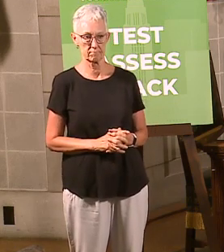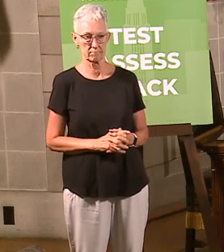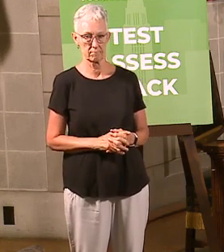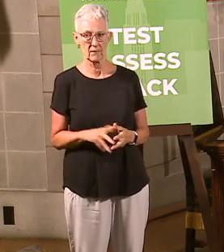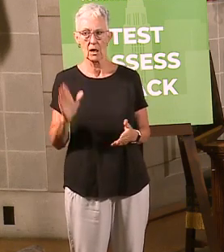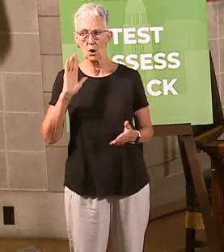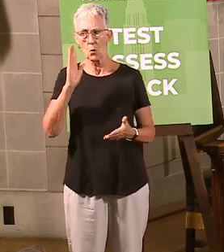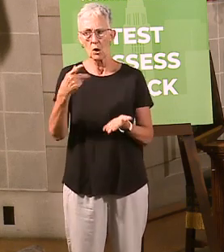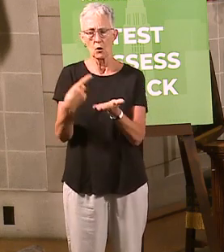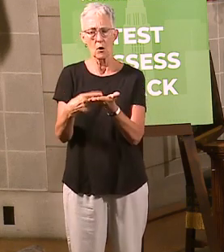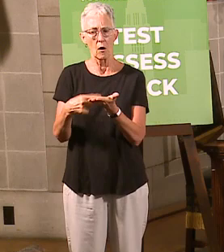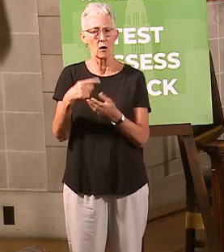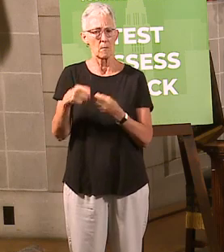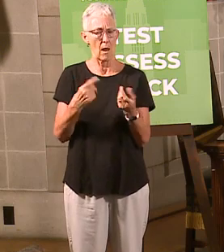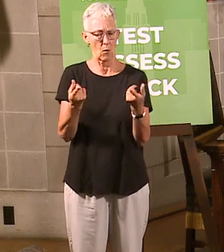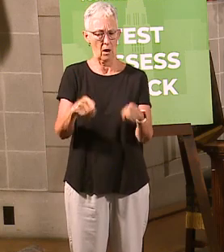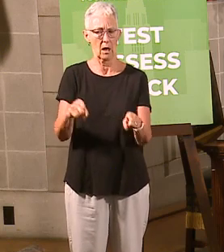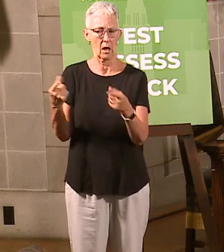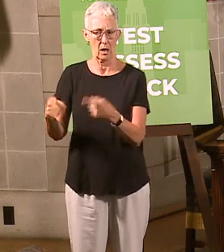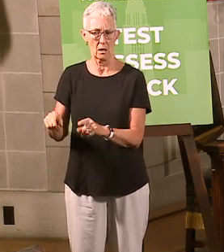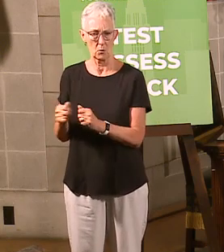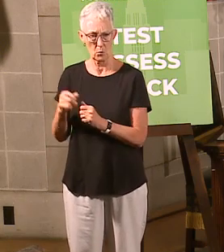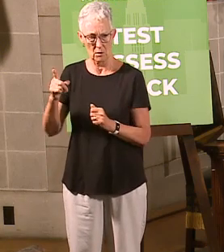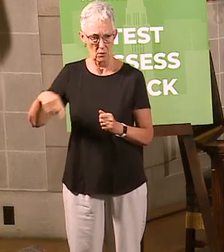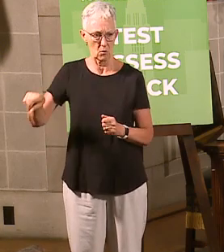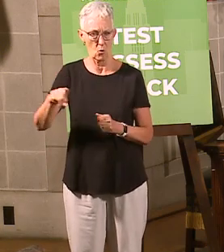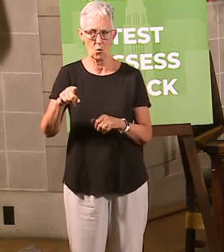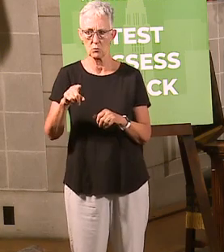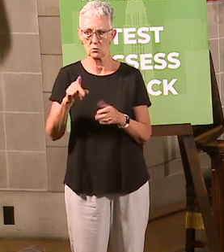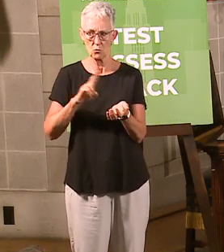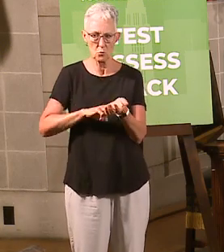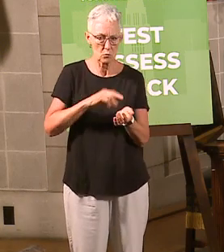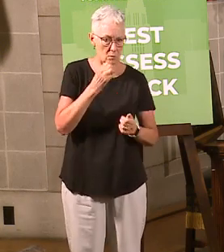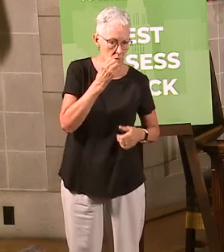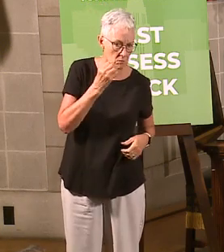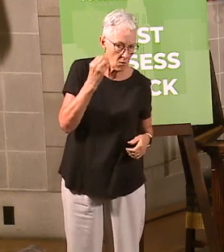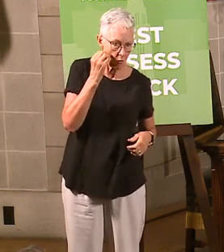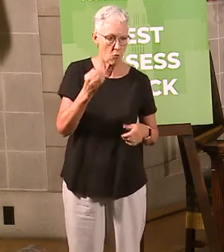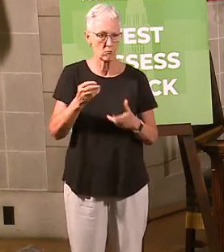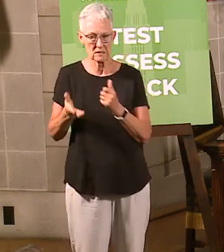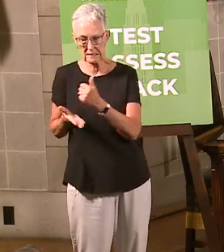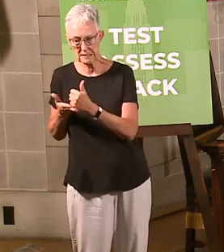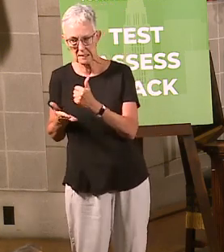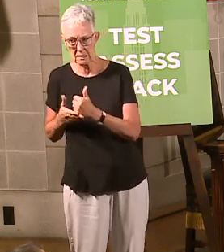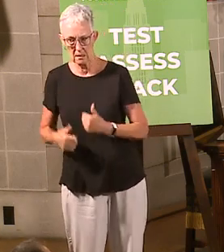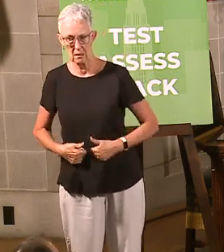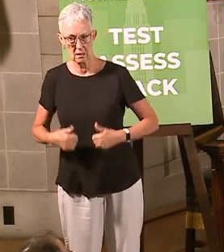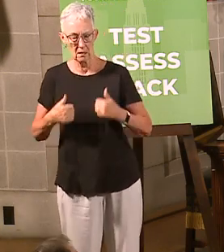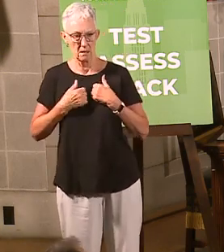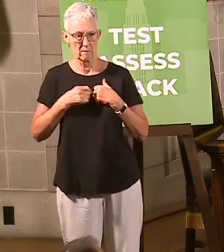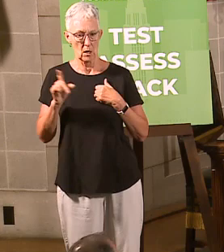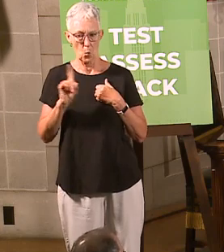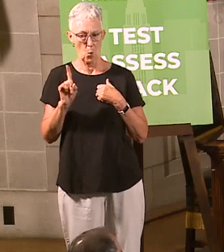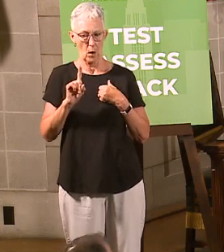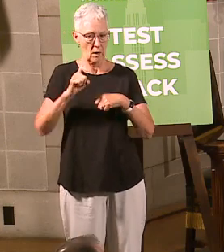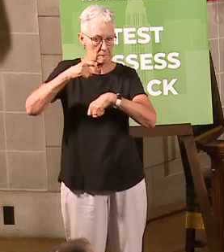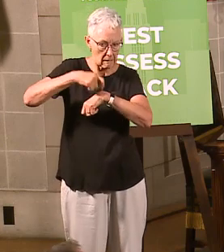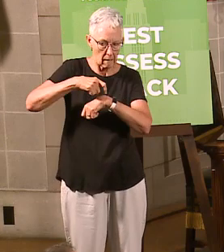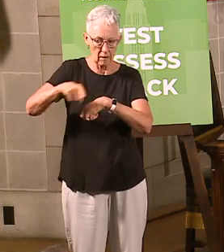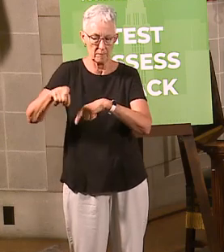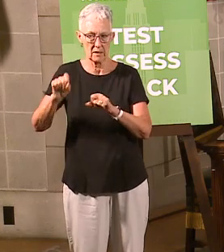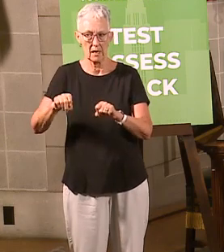those long-term care facilities to be able to get to the point, for example, where they could start allowing visitors for those residents. I've got